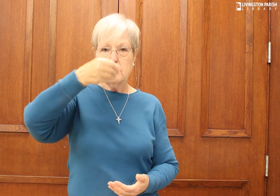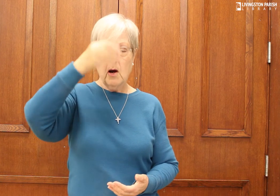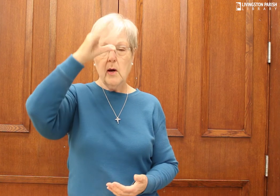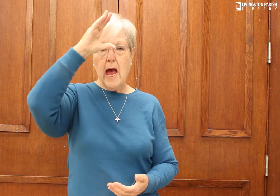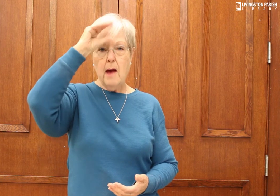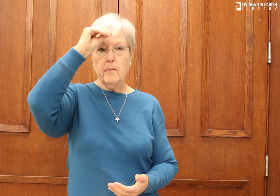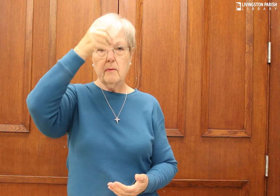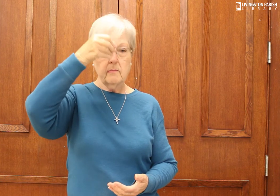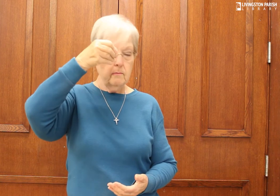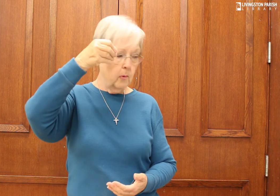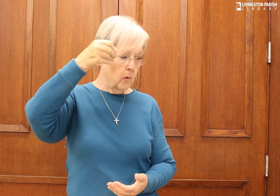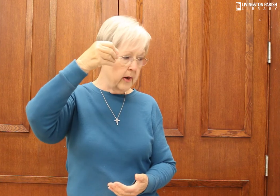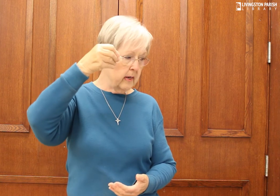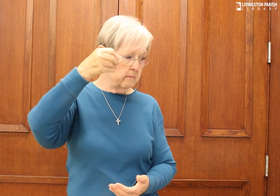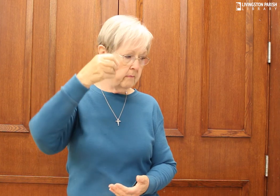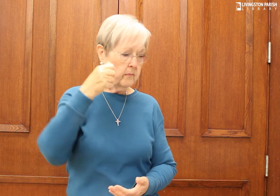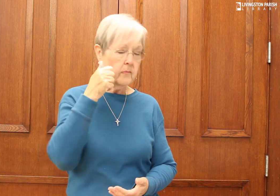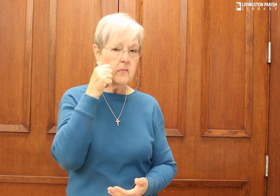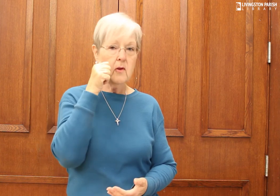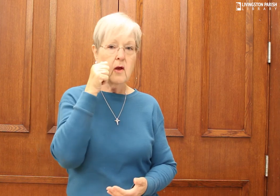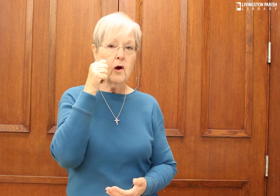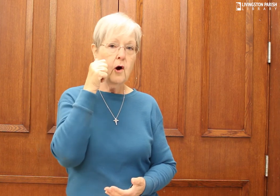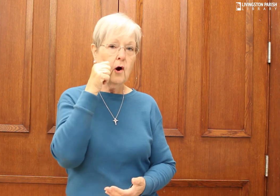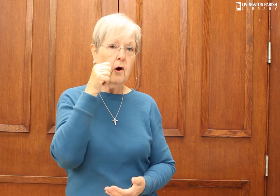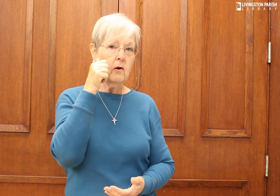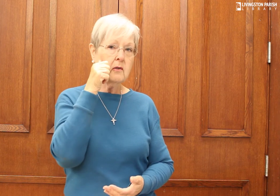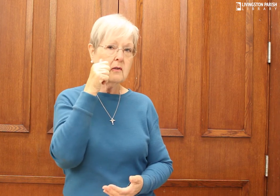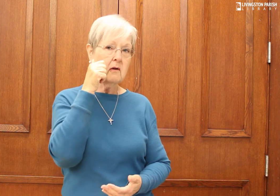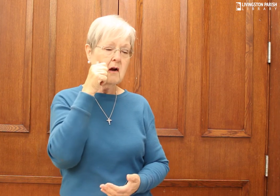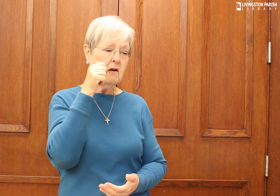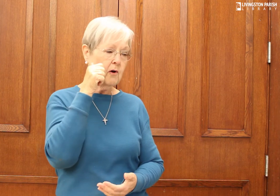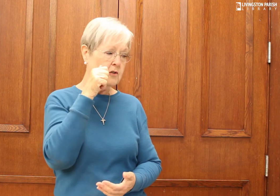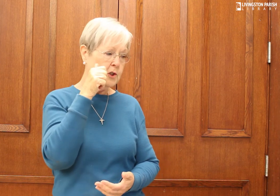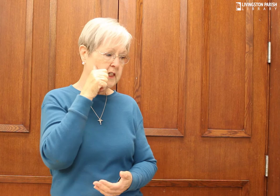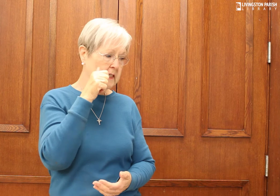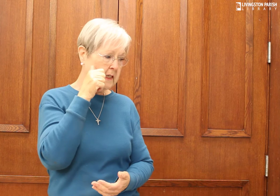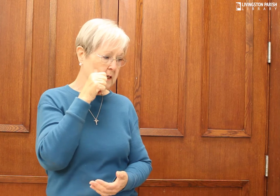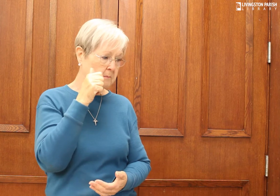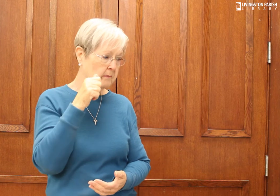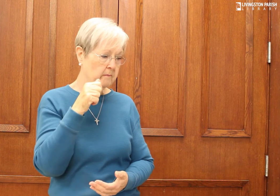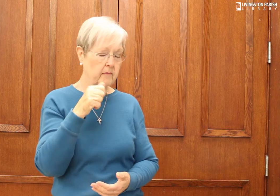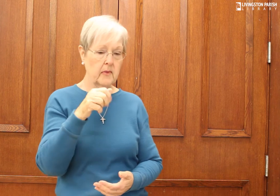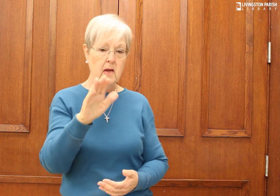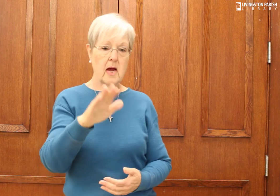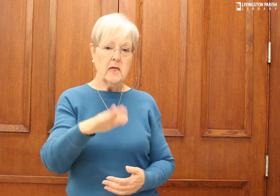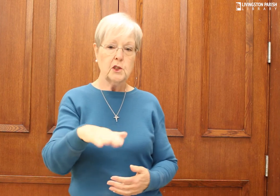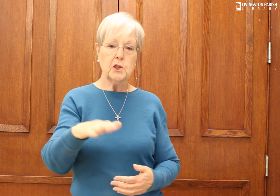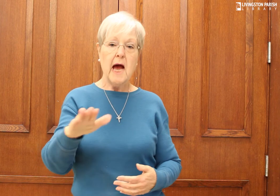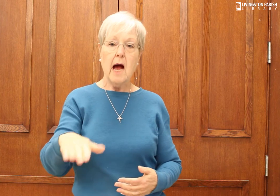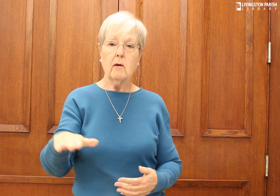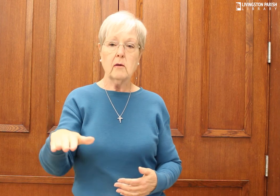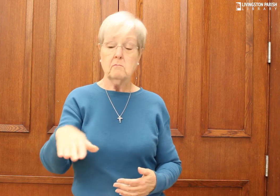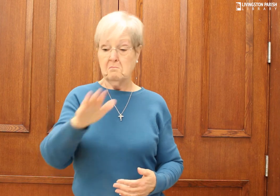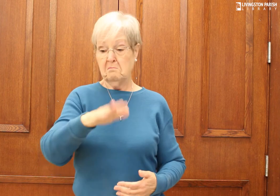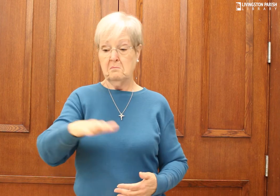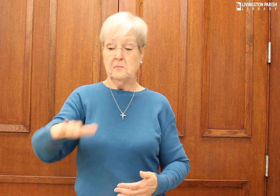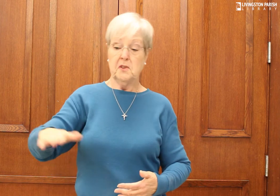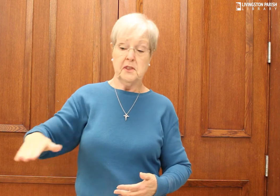baseball cap? Boy. Girl, little color on her cheek. Child,